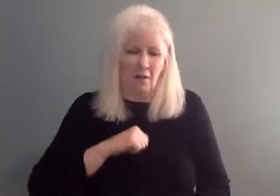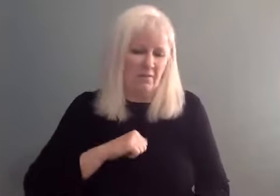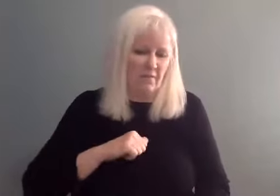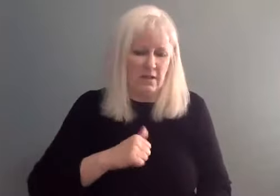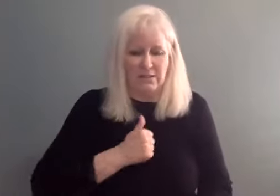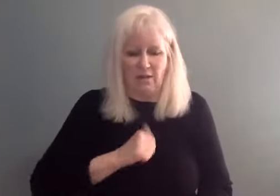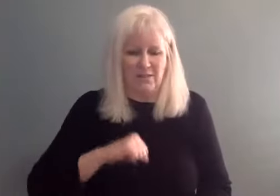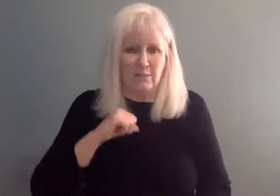how?